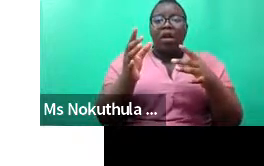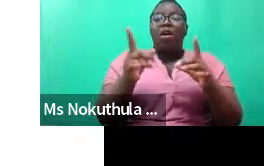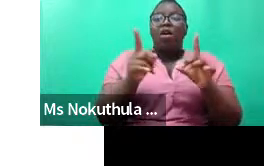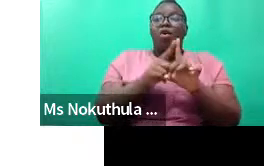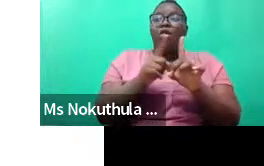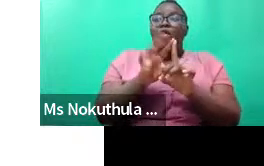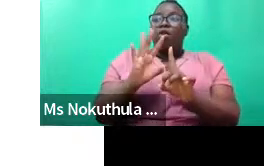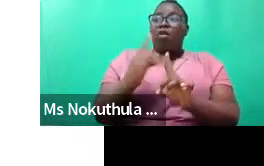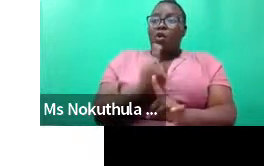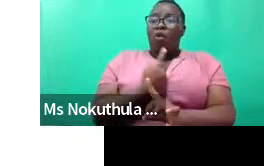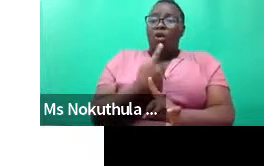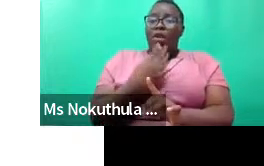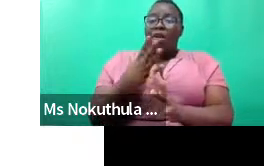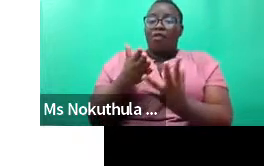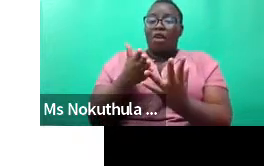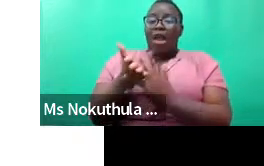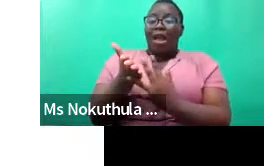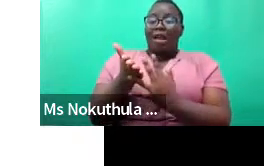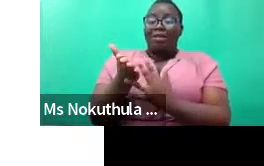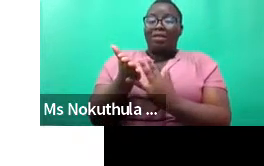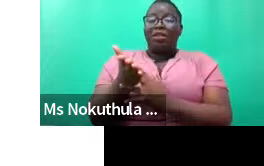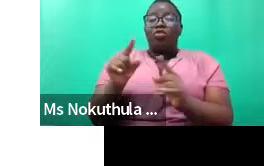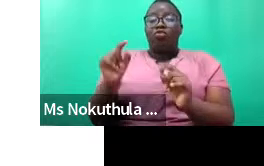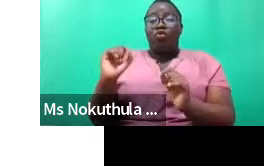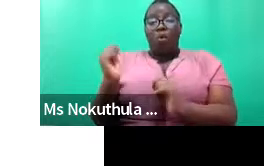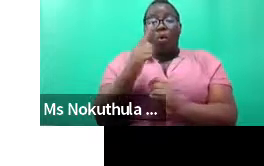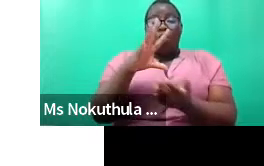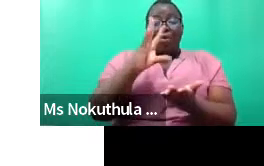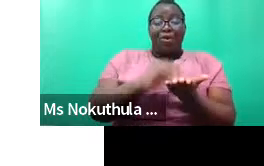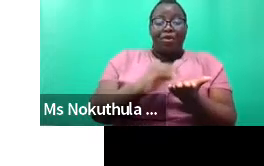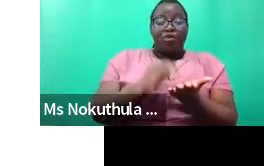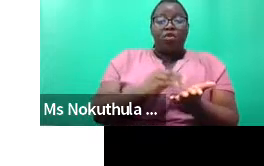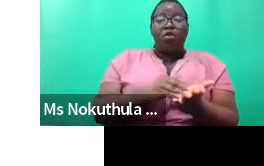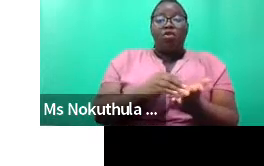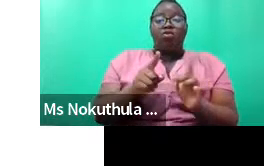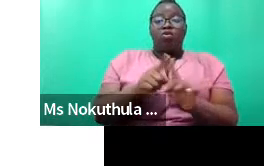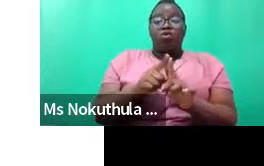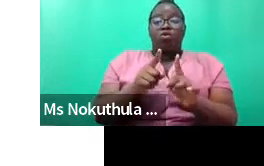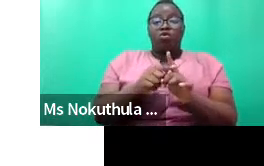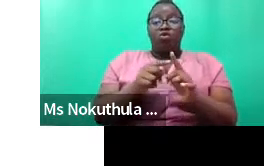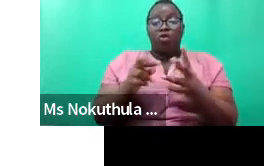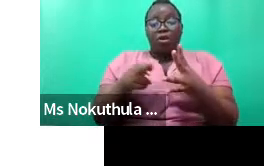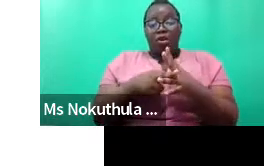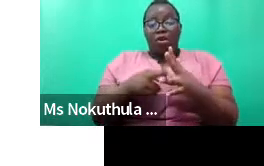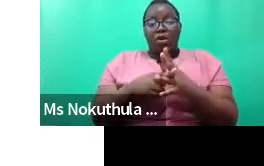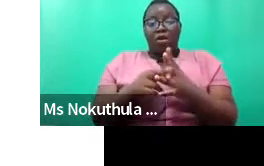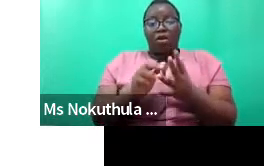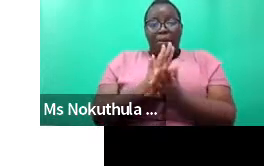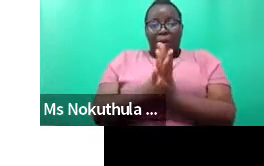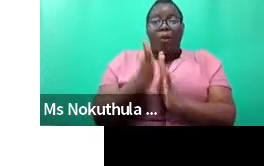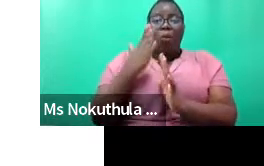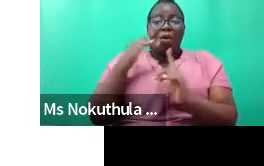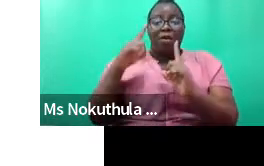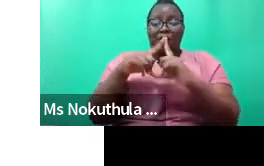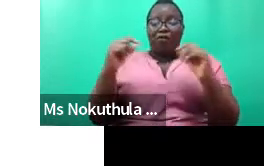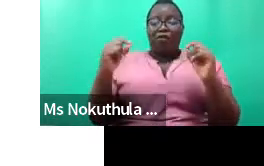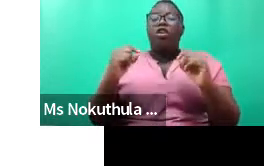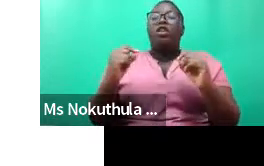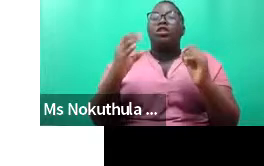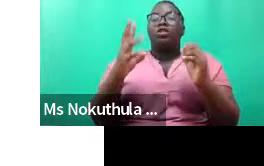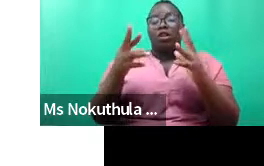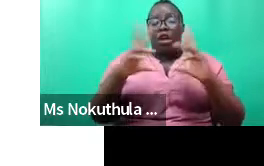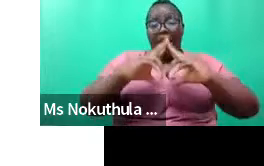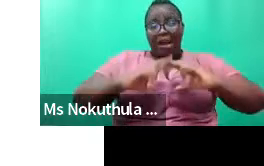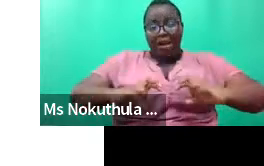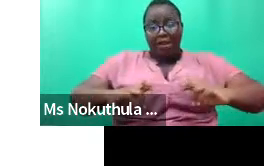had access to them, and all the notes and recording were destroyed upon the completion of the research. So regarding that the topic might